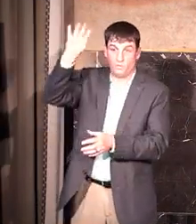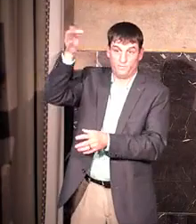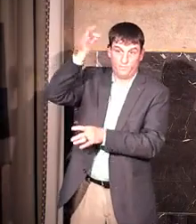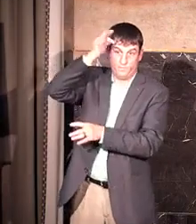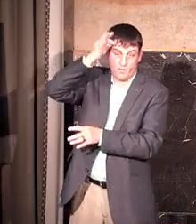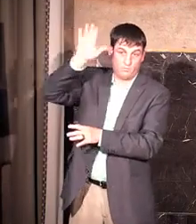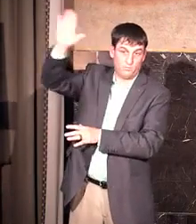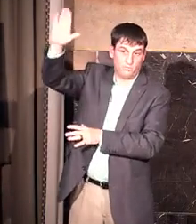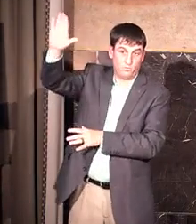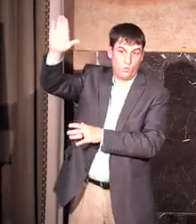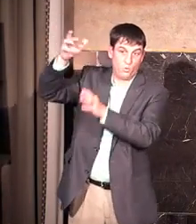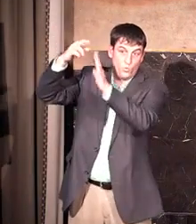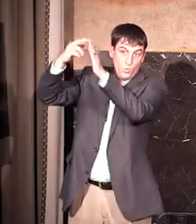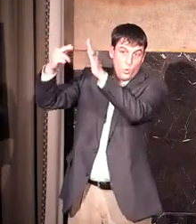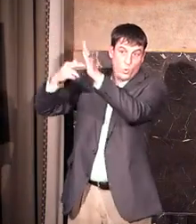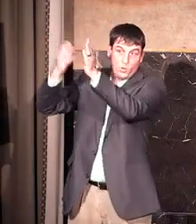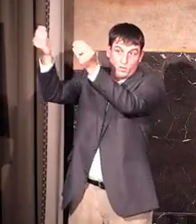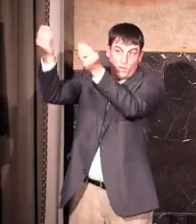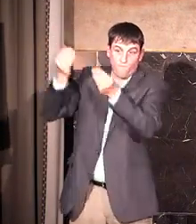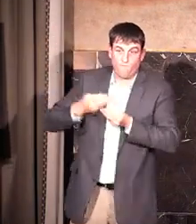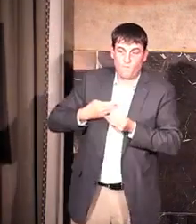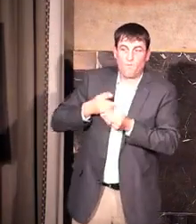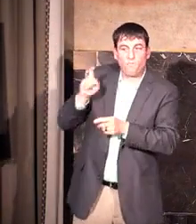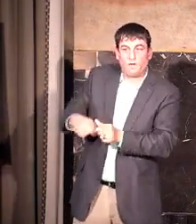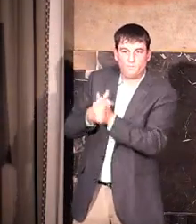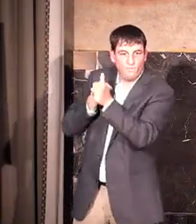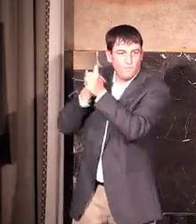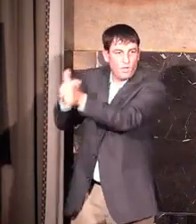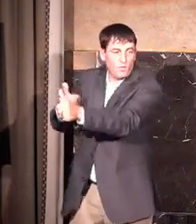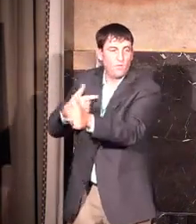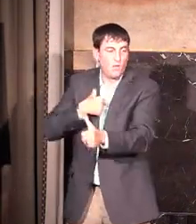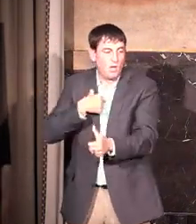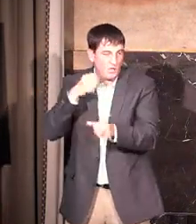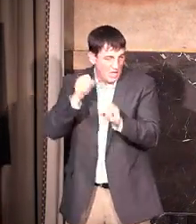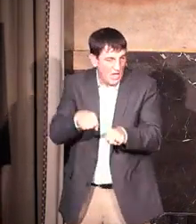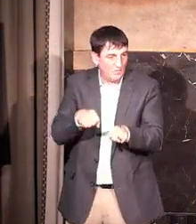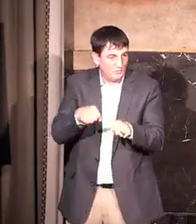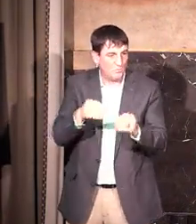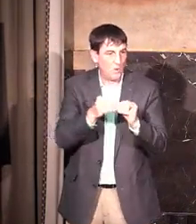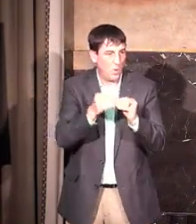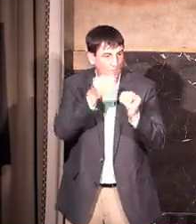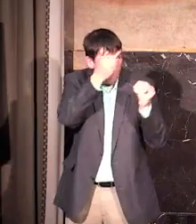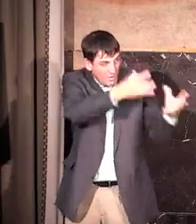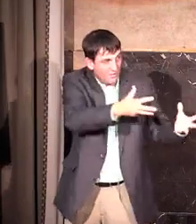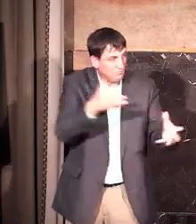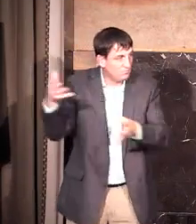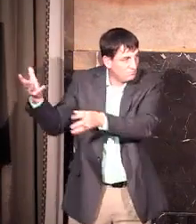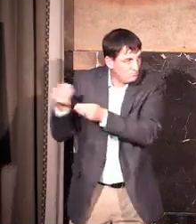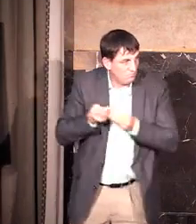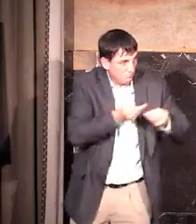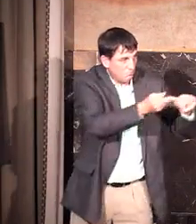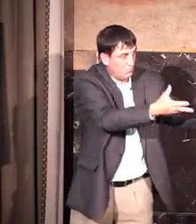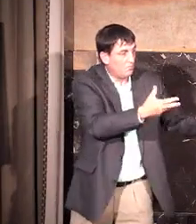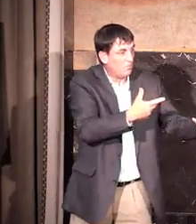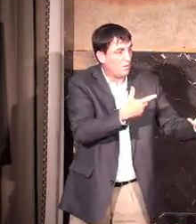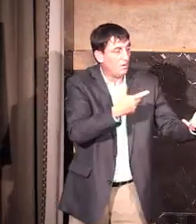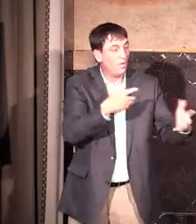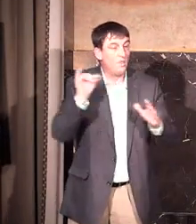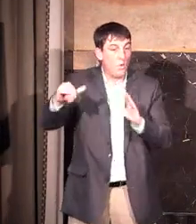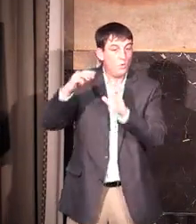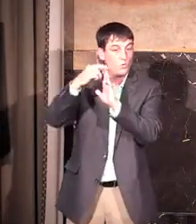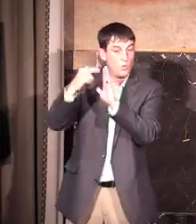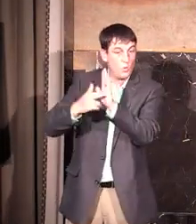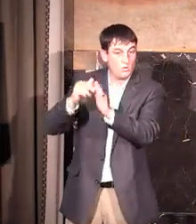provided are what we have to follow. And I can get you more information on that. Obviously, they are not rules that are in